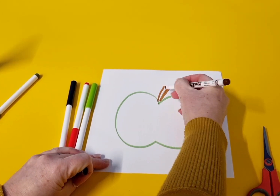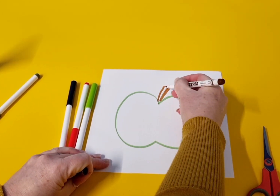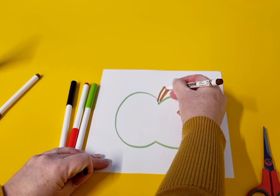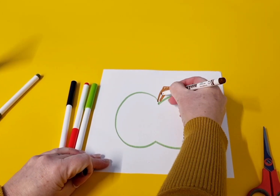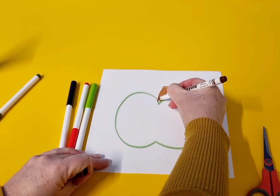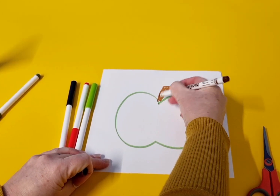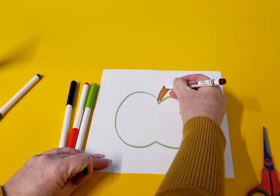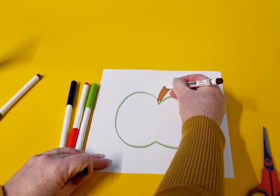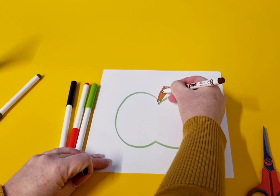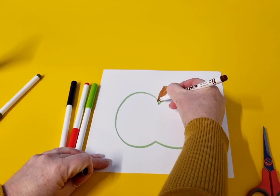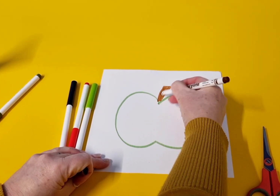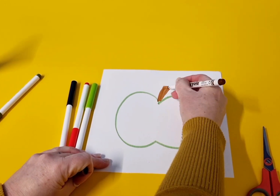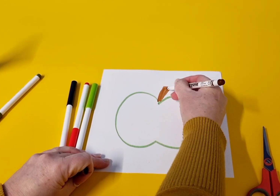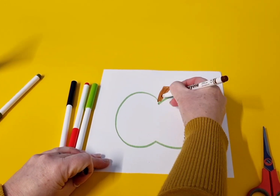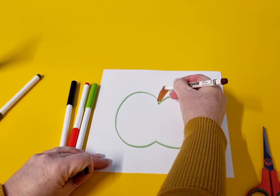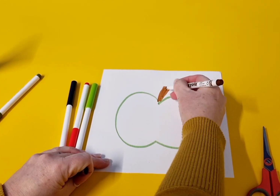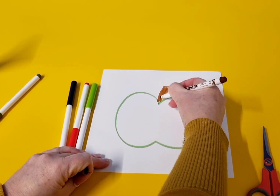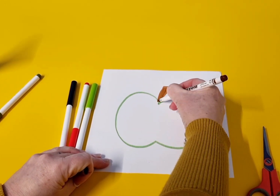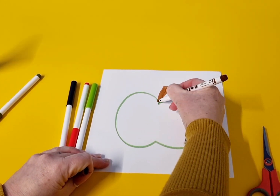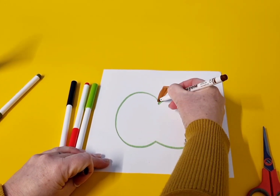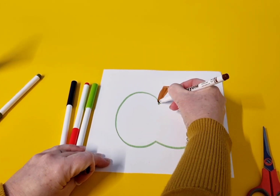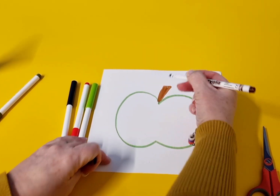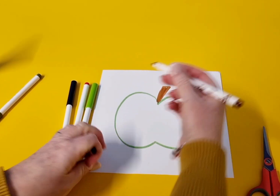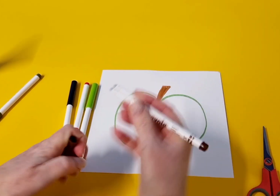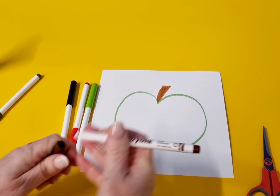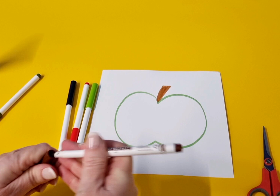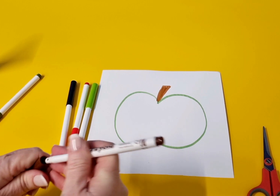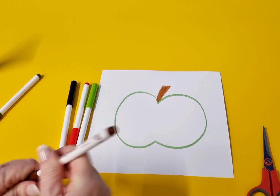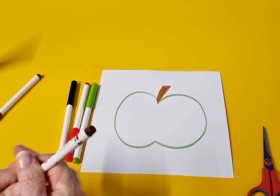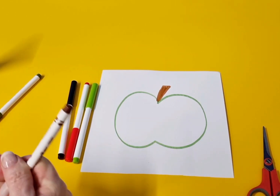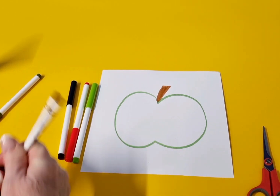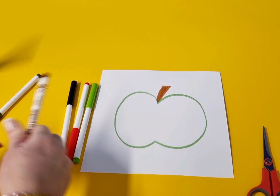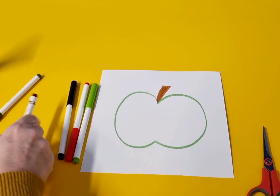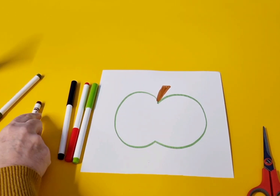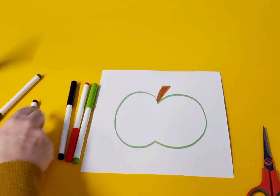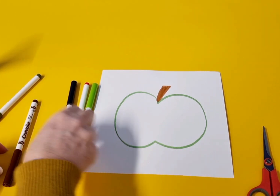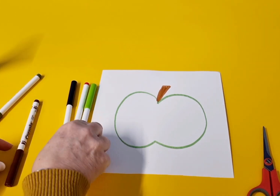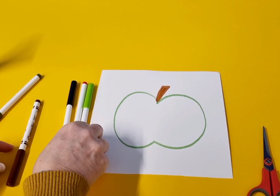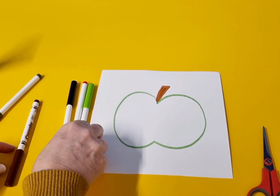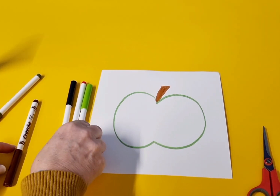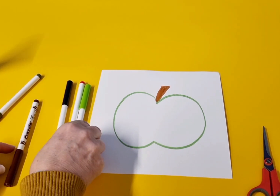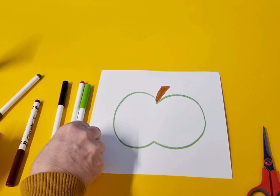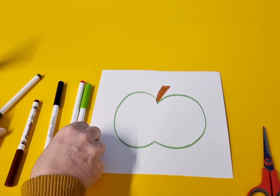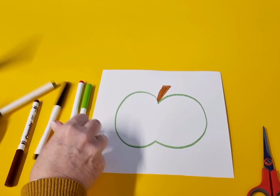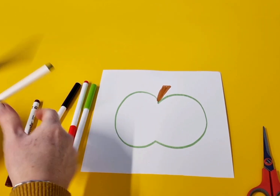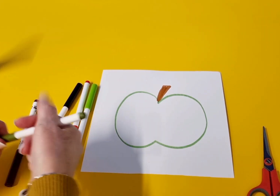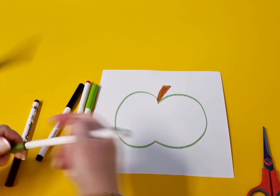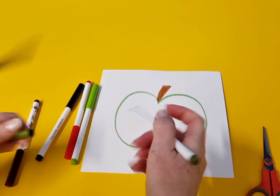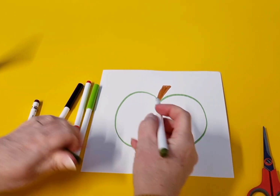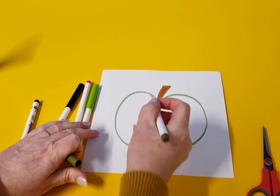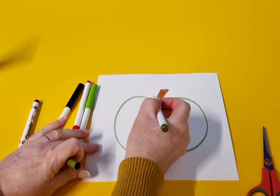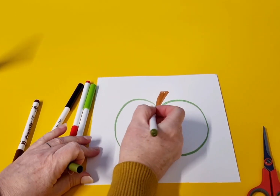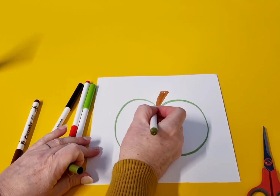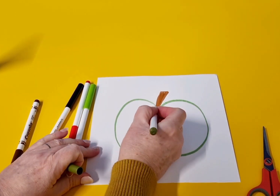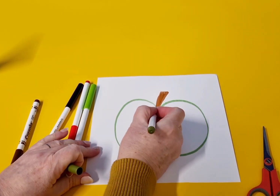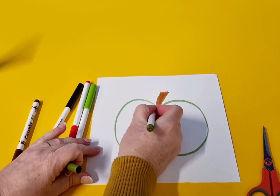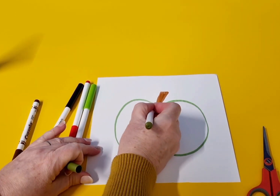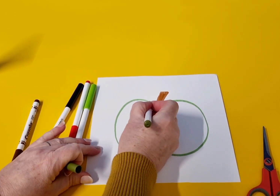There we go. Colour that in. And then I'm going to colour it in with 2 different types of